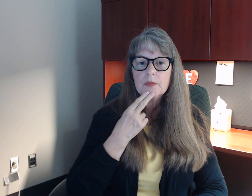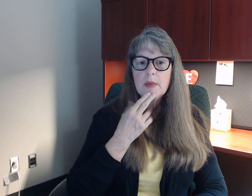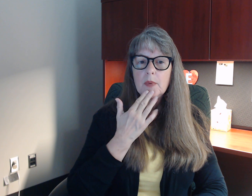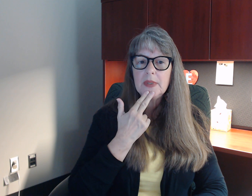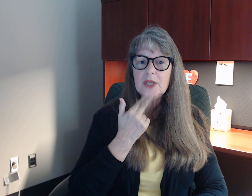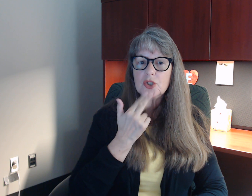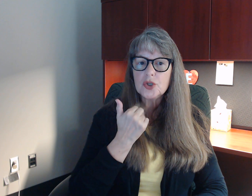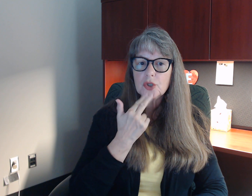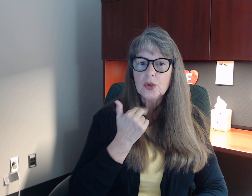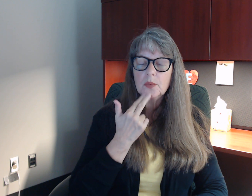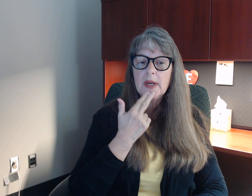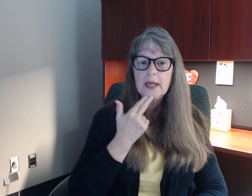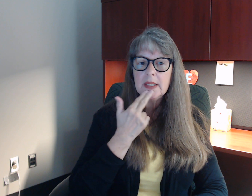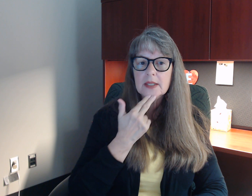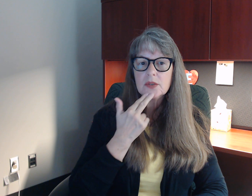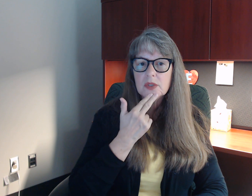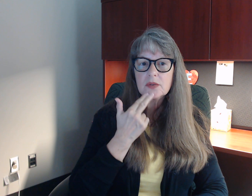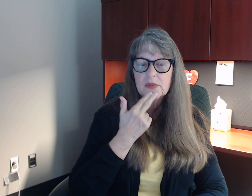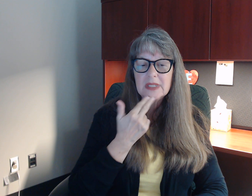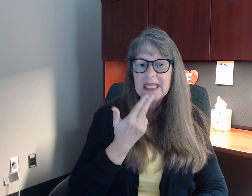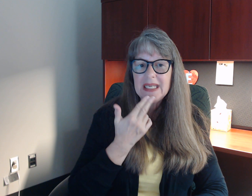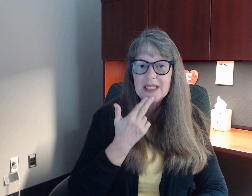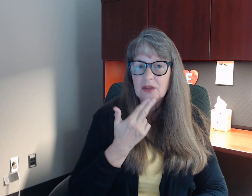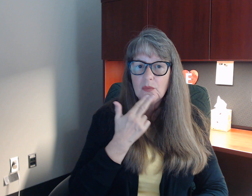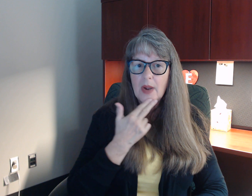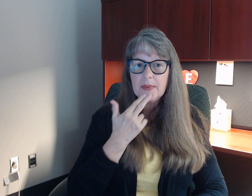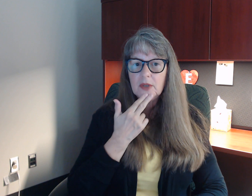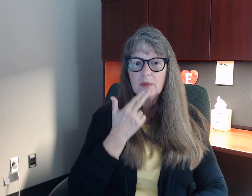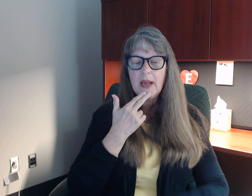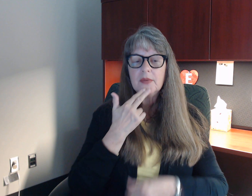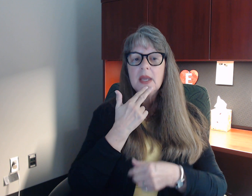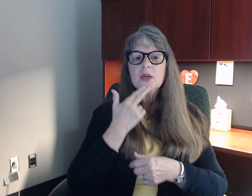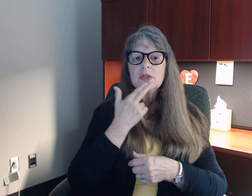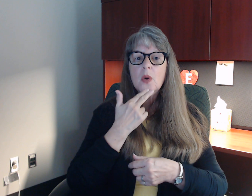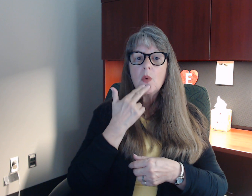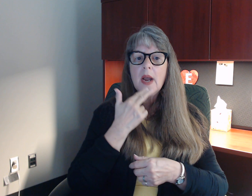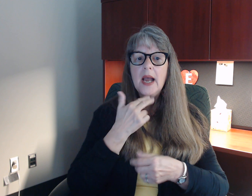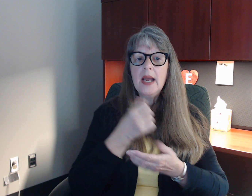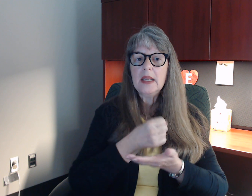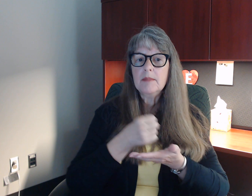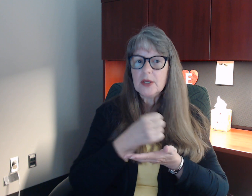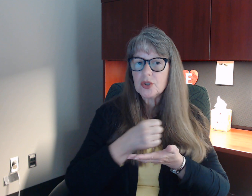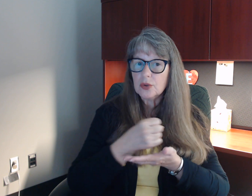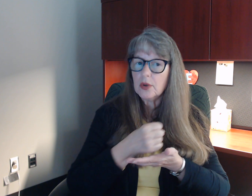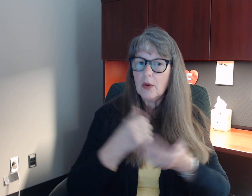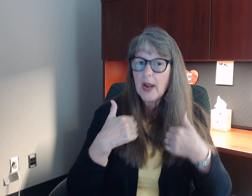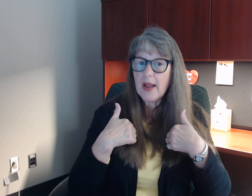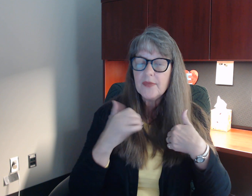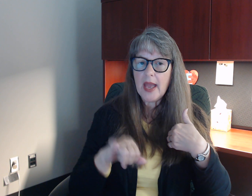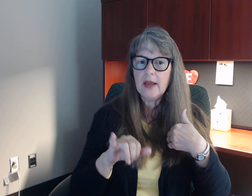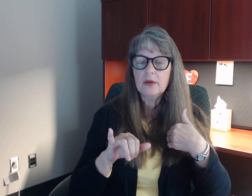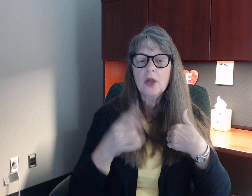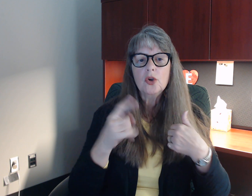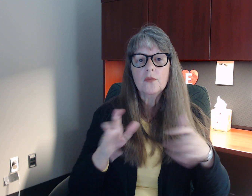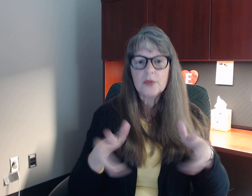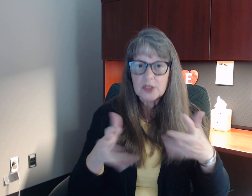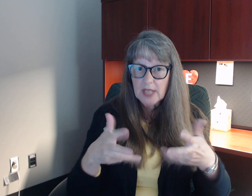Remember we did sugar? Well, honey, because it's sticky and you wipe it on your mouth. So honey mustard. Oh, I have that, for the